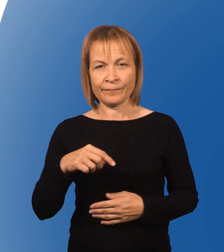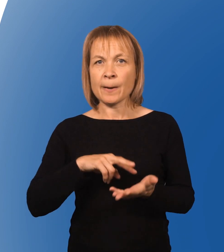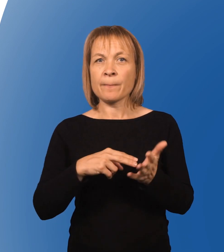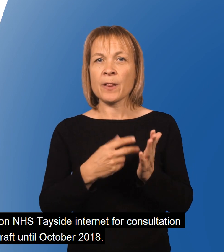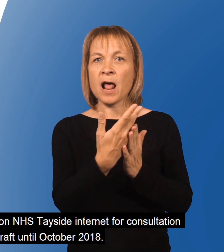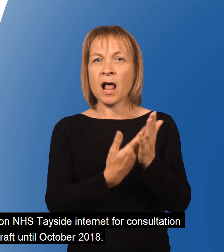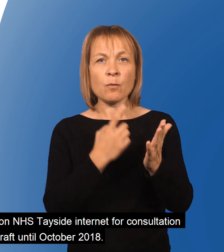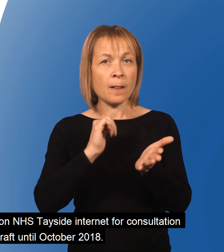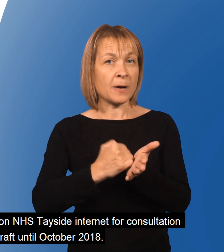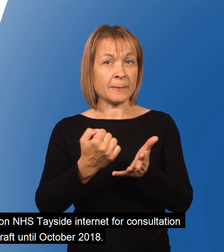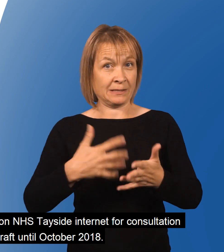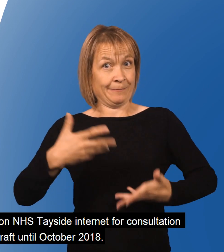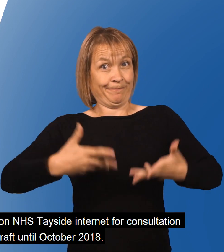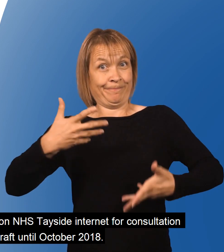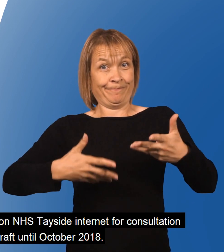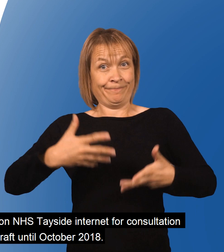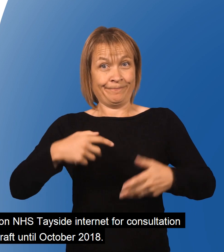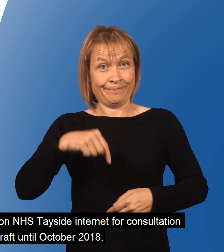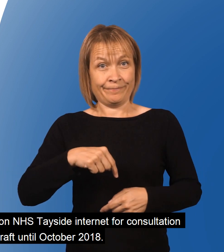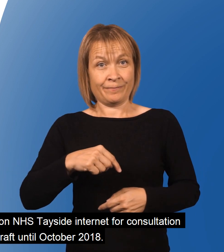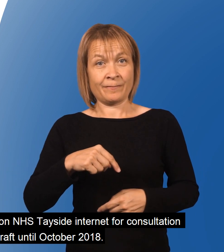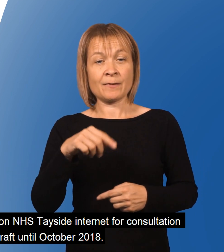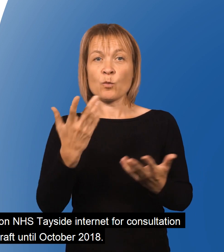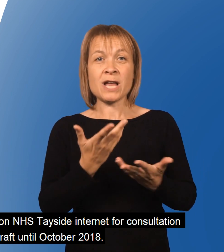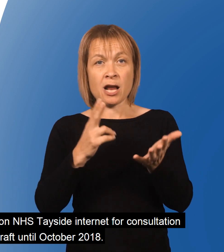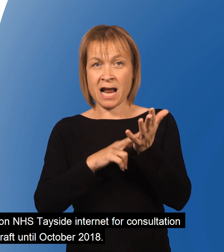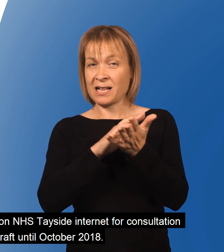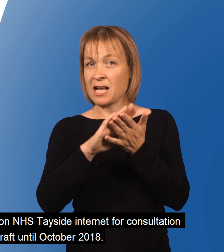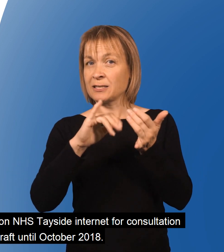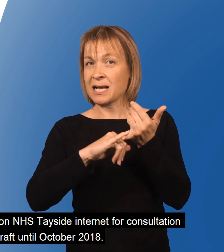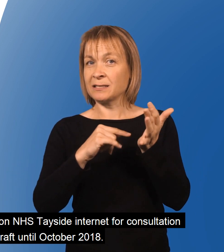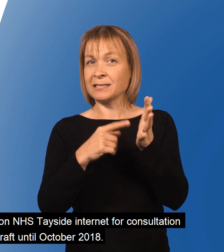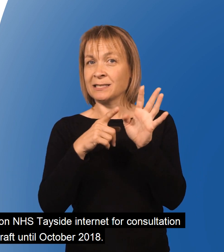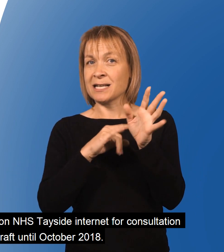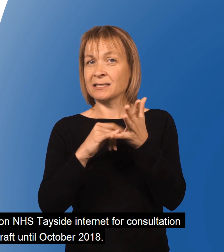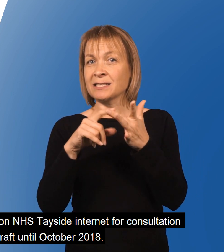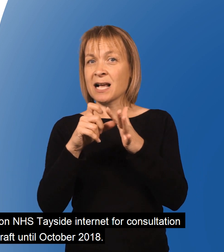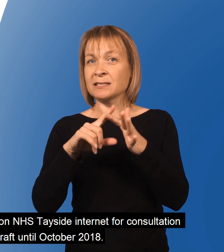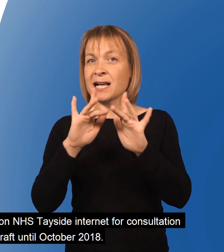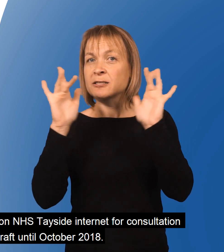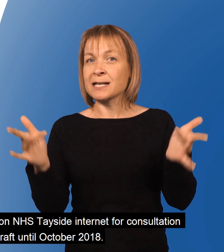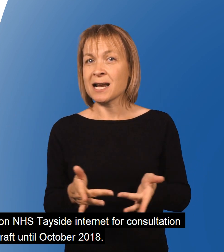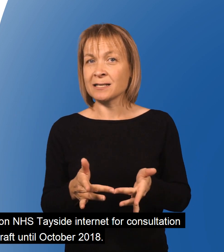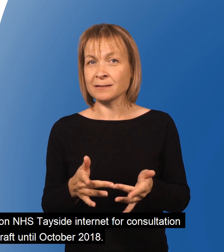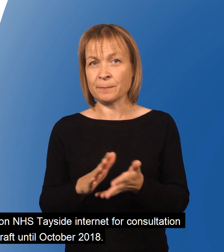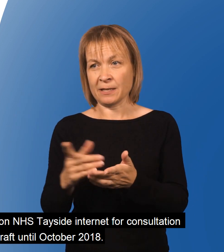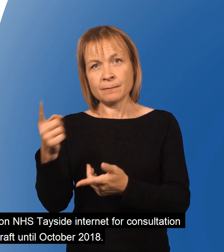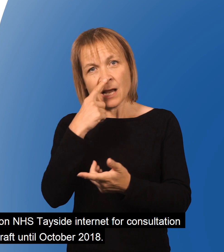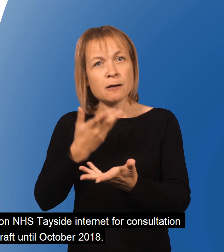The plan will be published in BSL on NHS Tayside Internet for consultation and people can comment on the draft